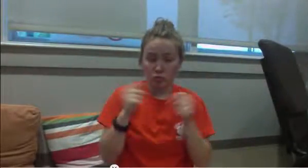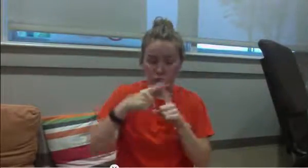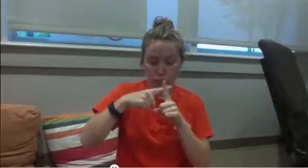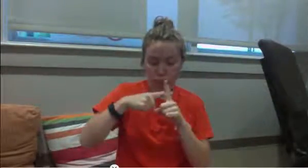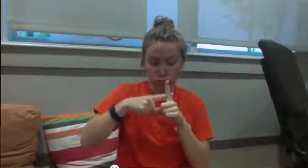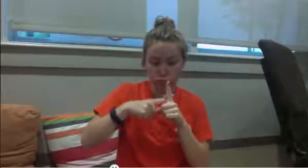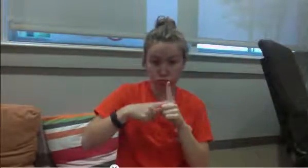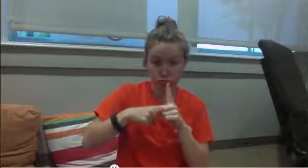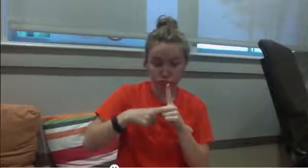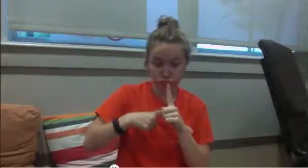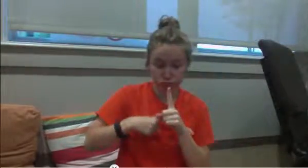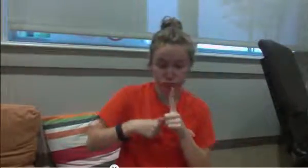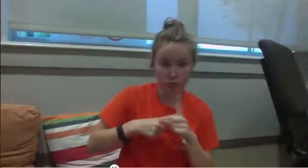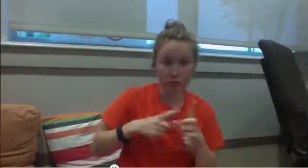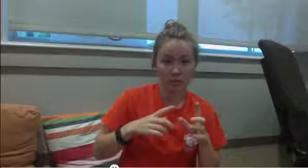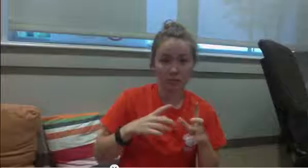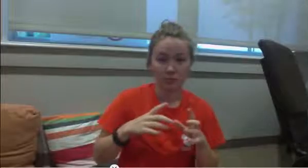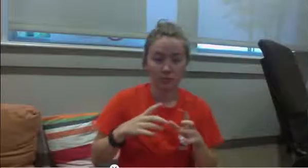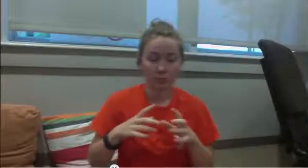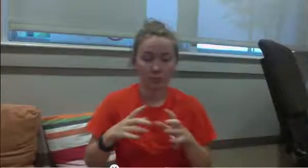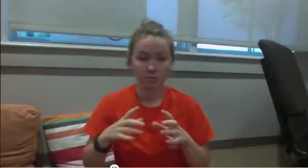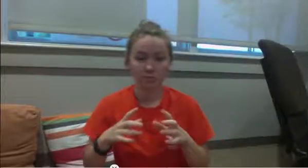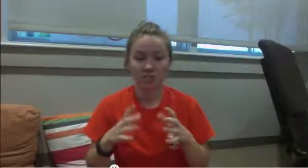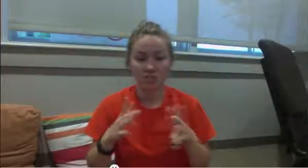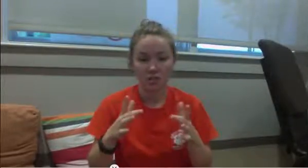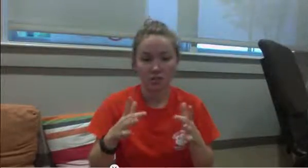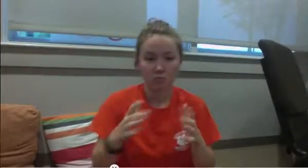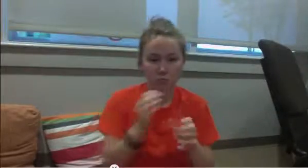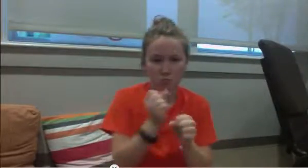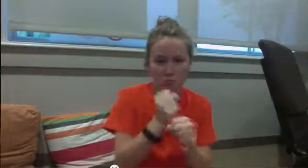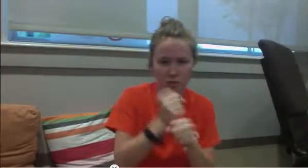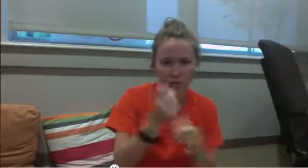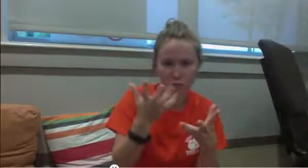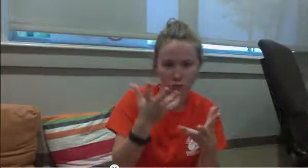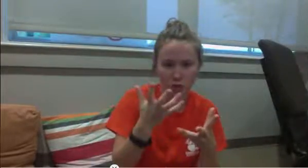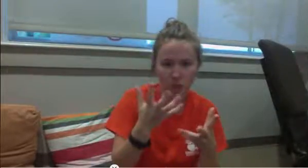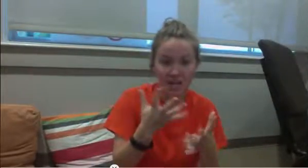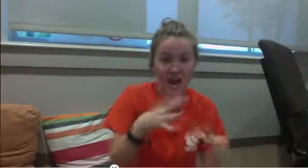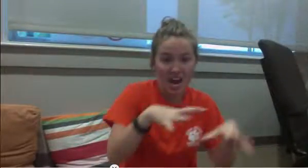It's very, very cold. The temperature is very low because it's so far away.